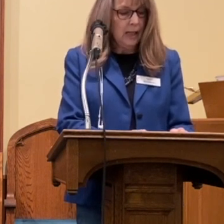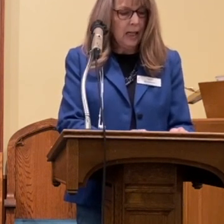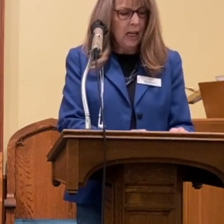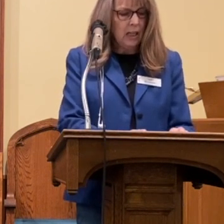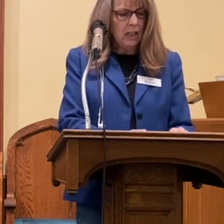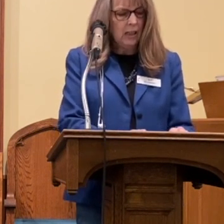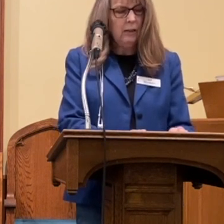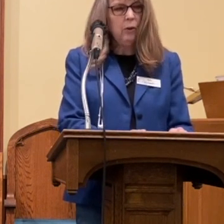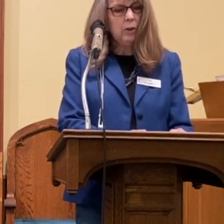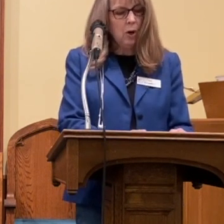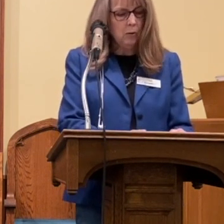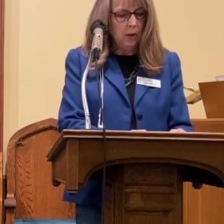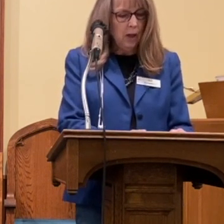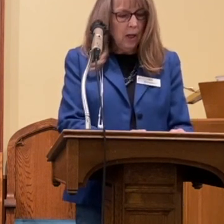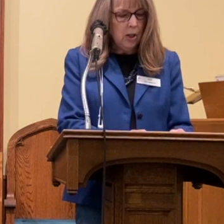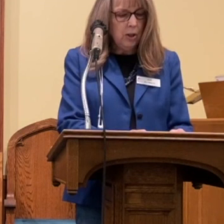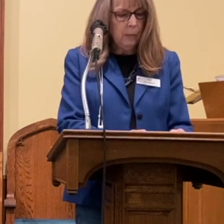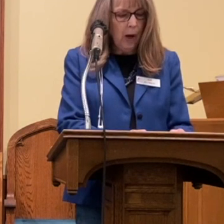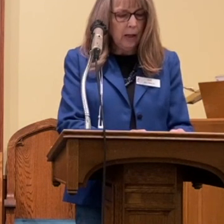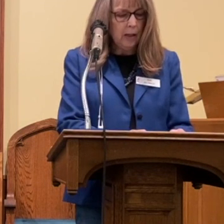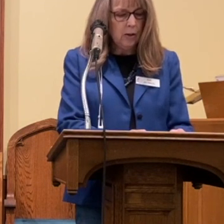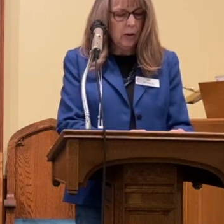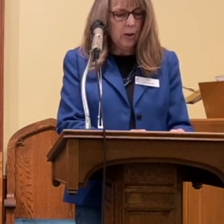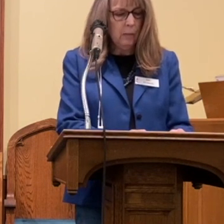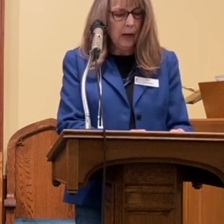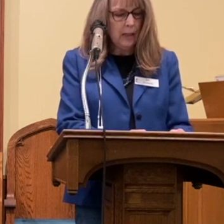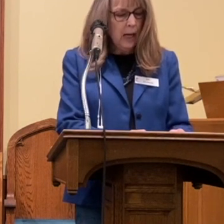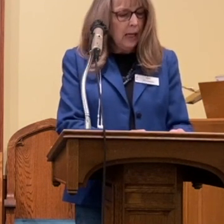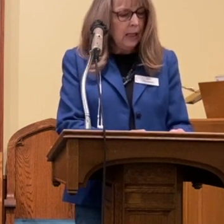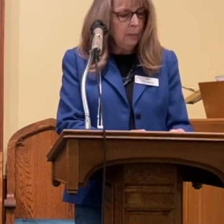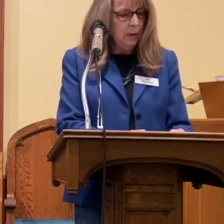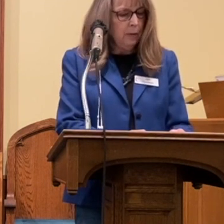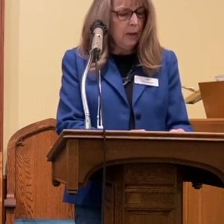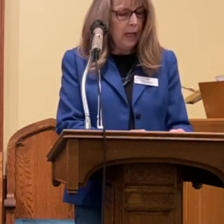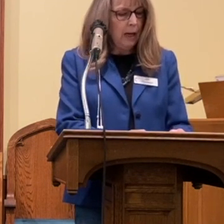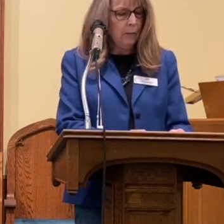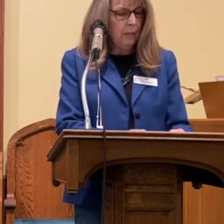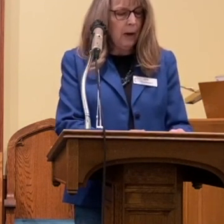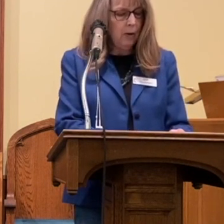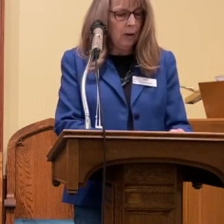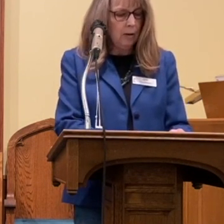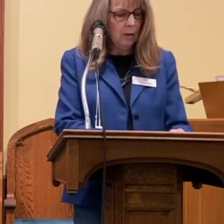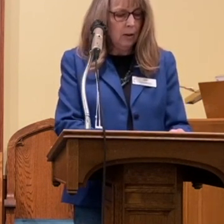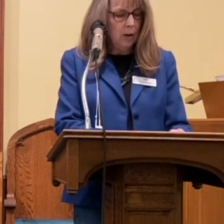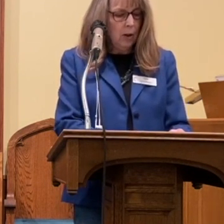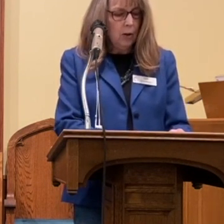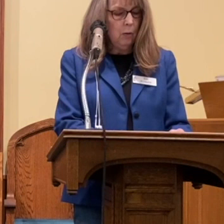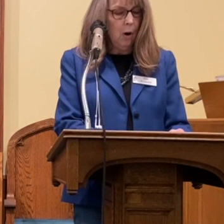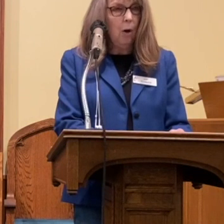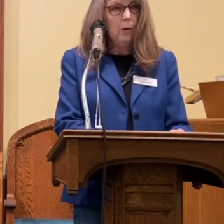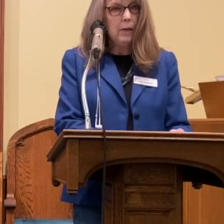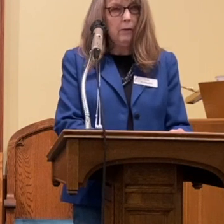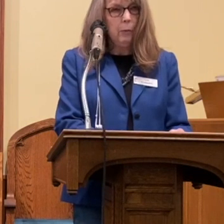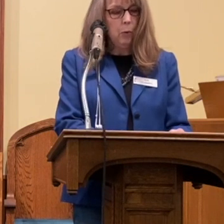Jesus said, "Leave her alone. She bought it so that she might keep it for the day of my burial.